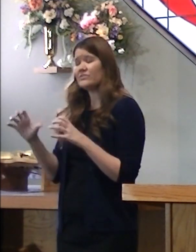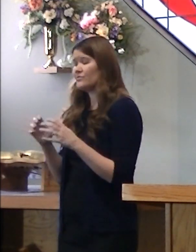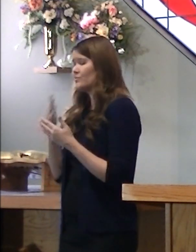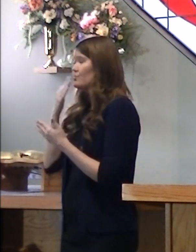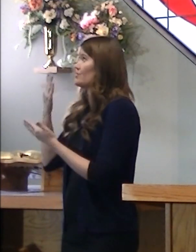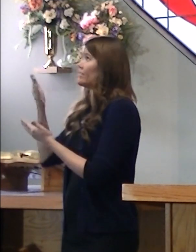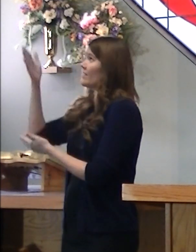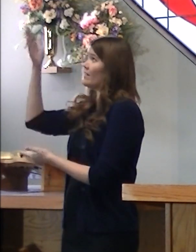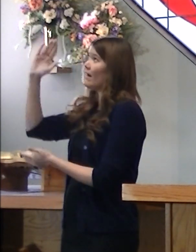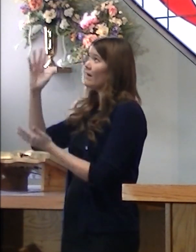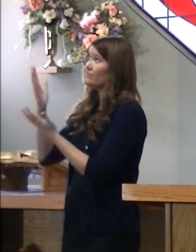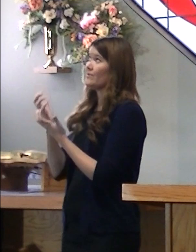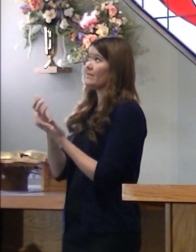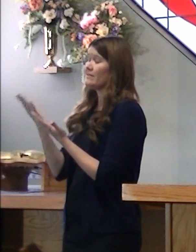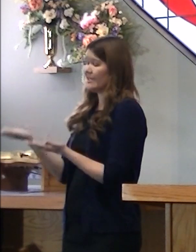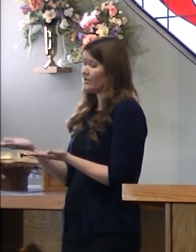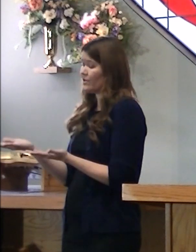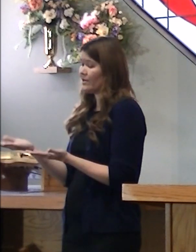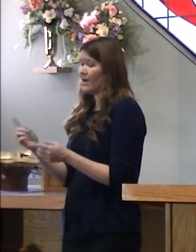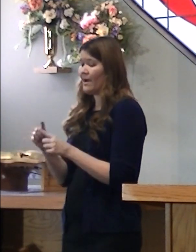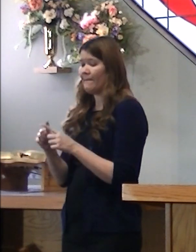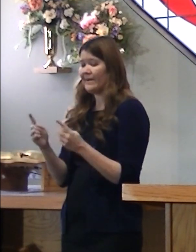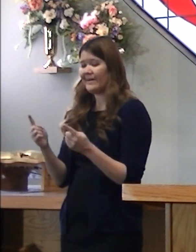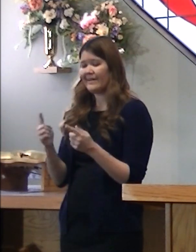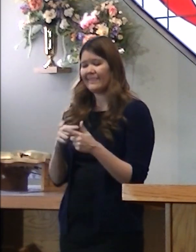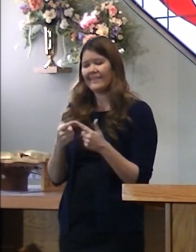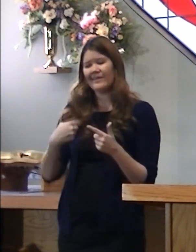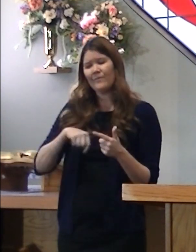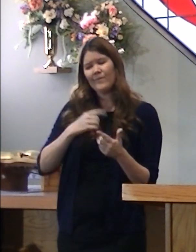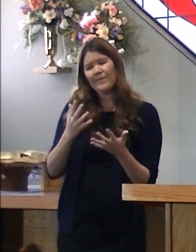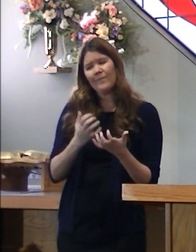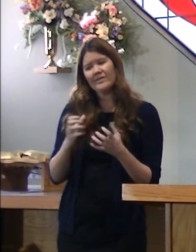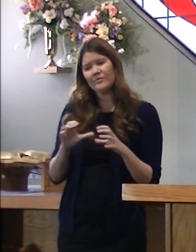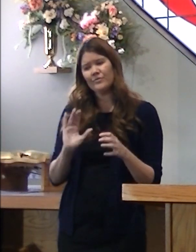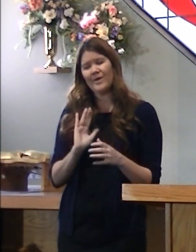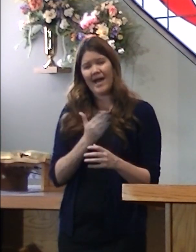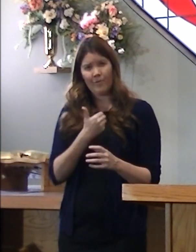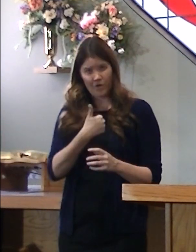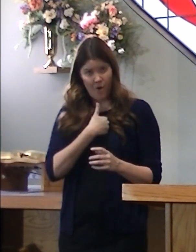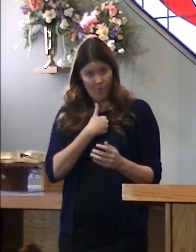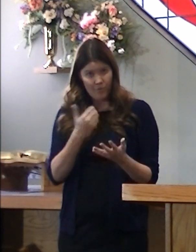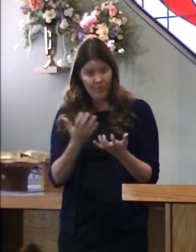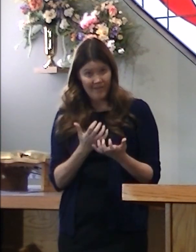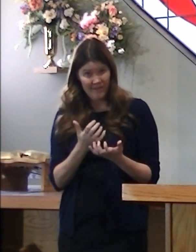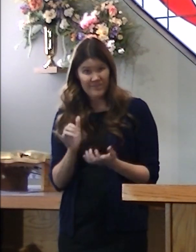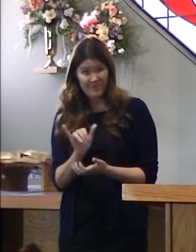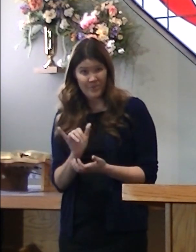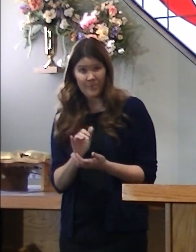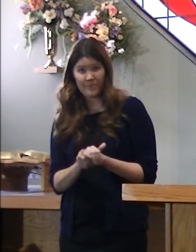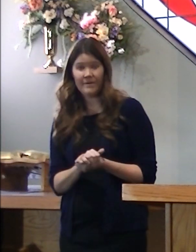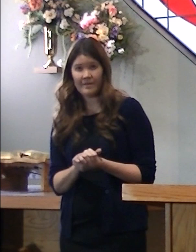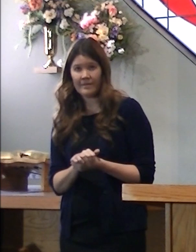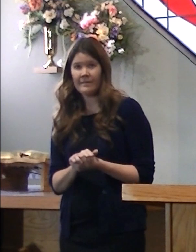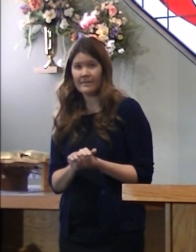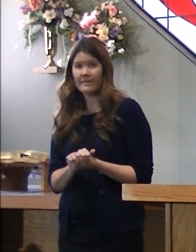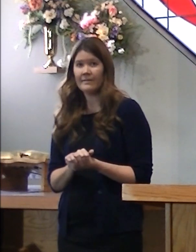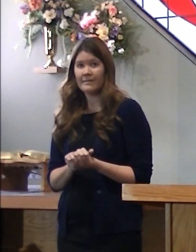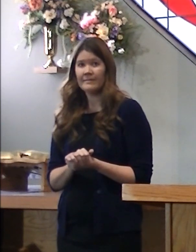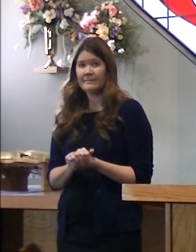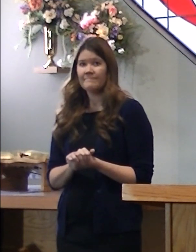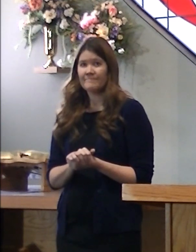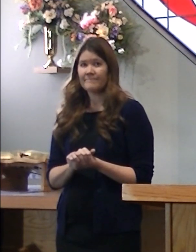one hand, but then we also want to carry out our own will as well.